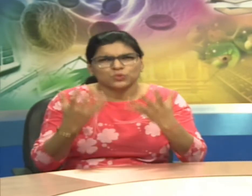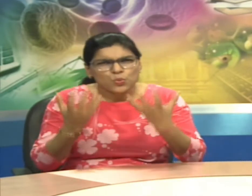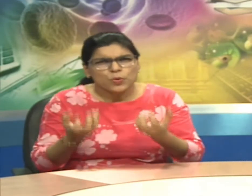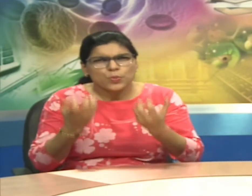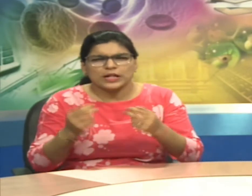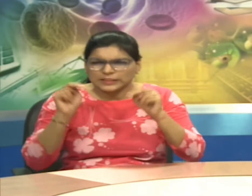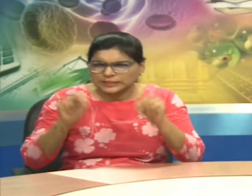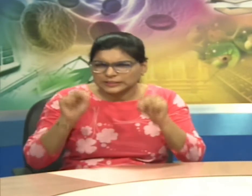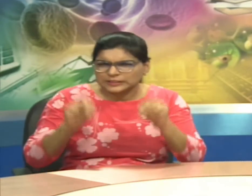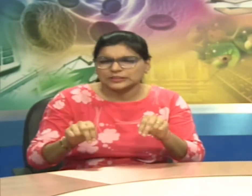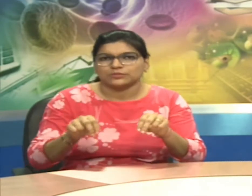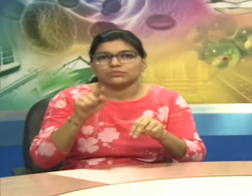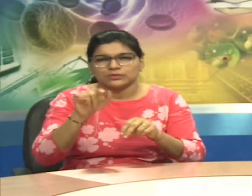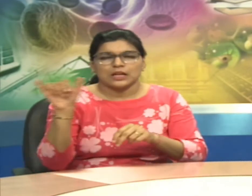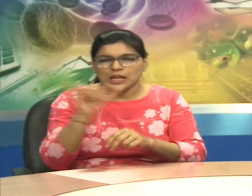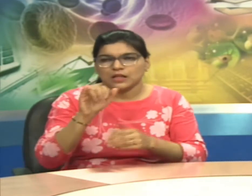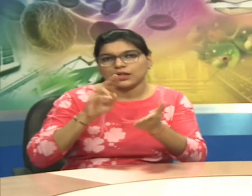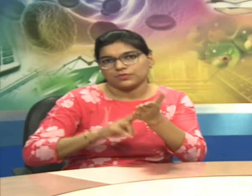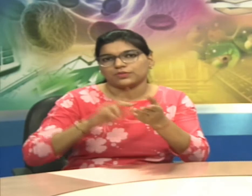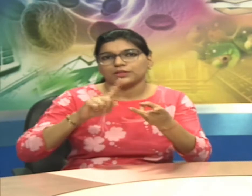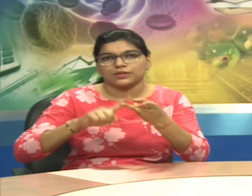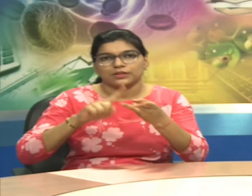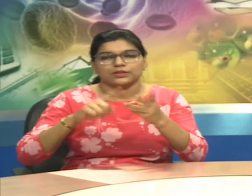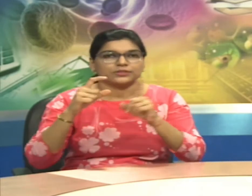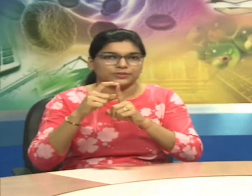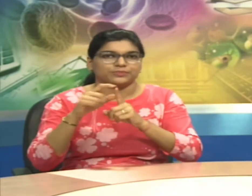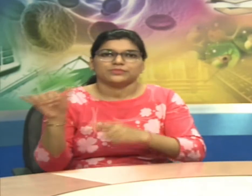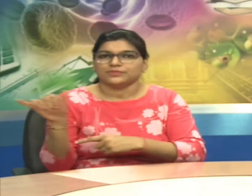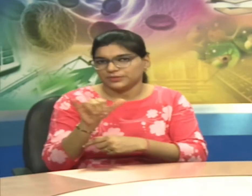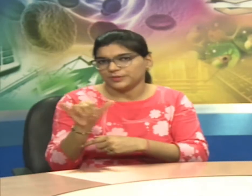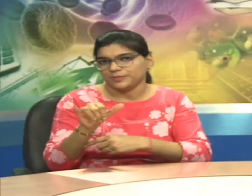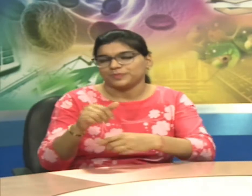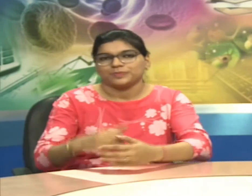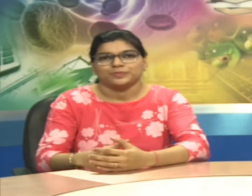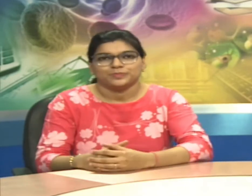Next word is requirement. It is the synonym of need.